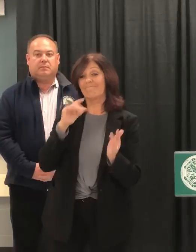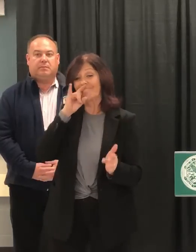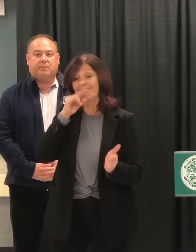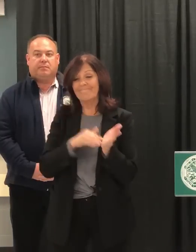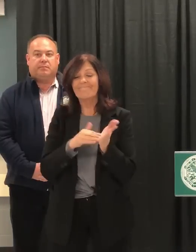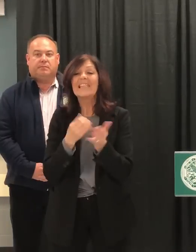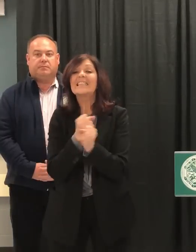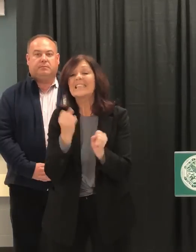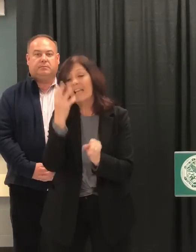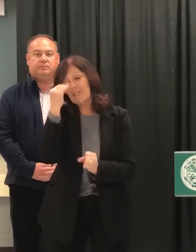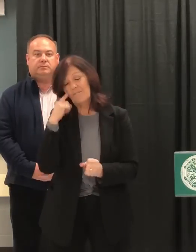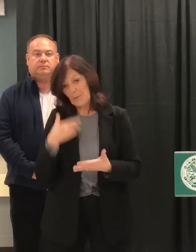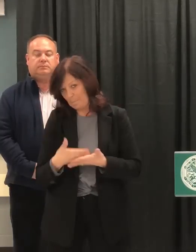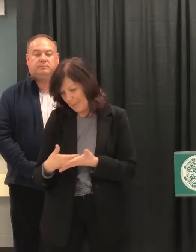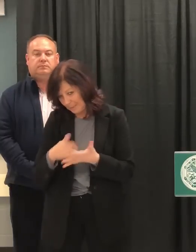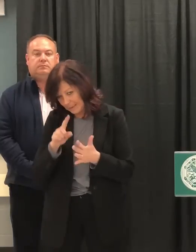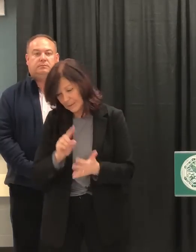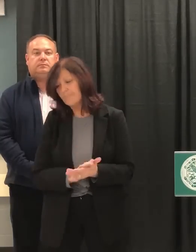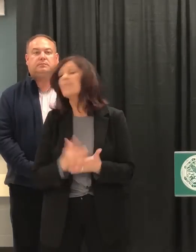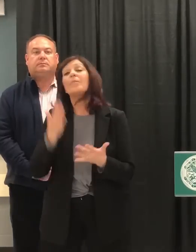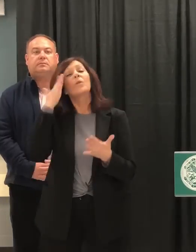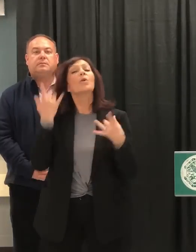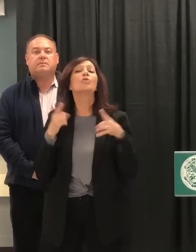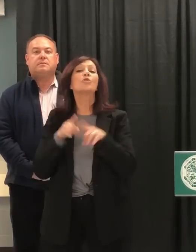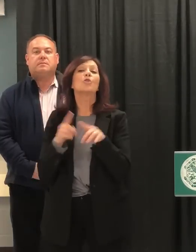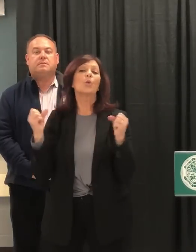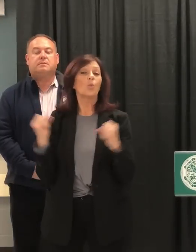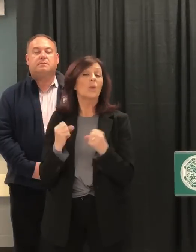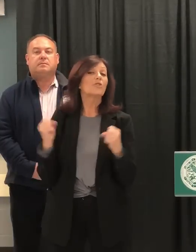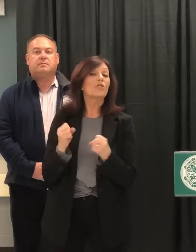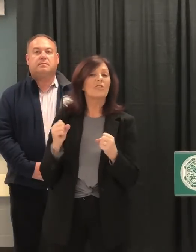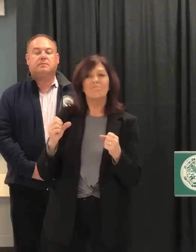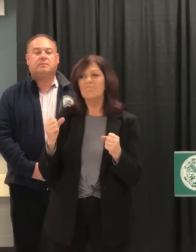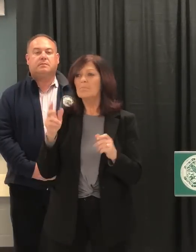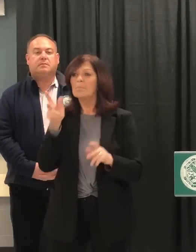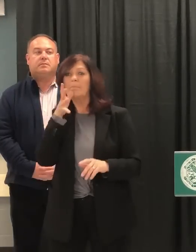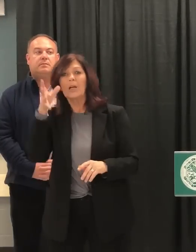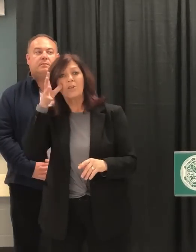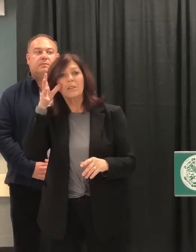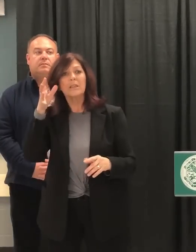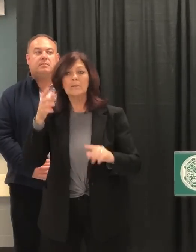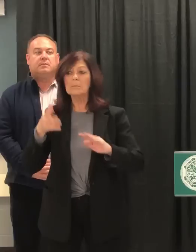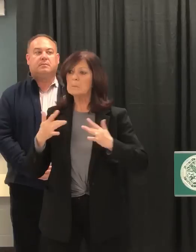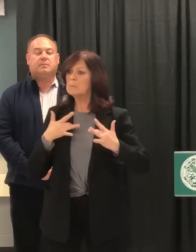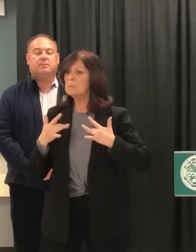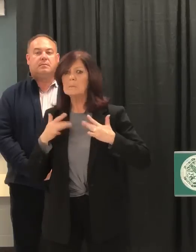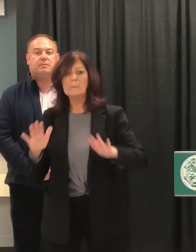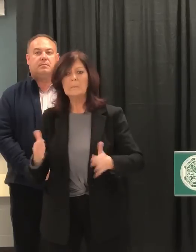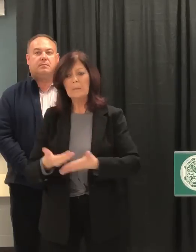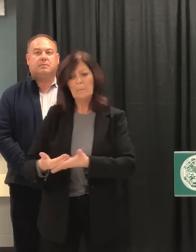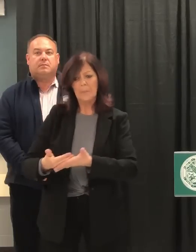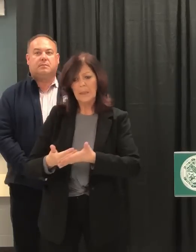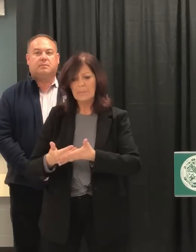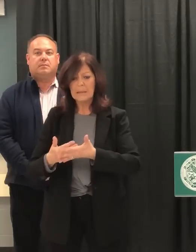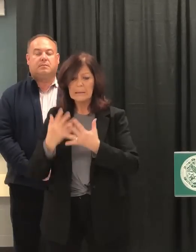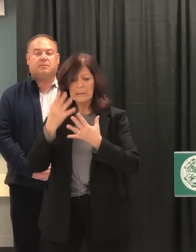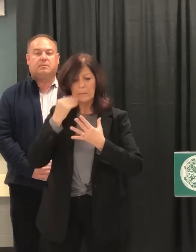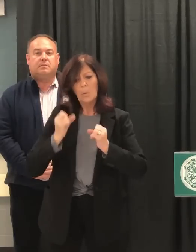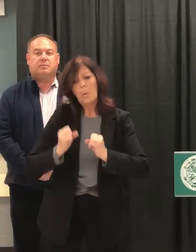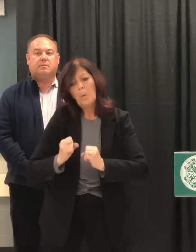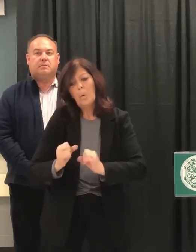for babies. We know that during the winter months when it's cold out, parents rightly become concerned about their babies becoming